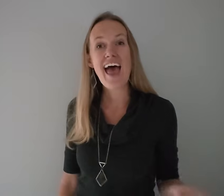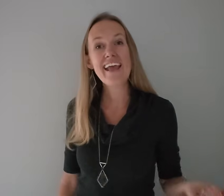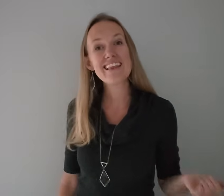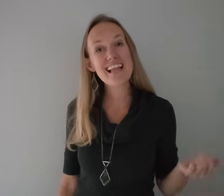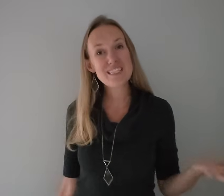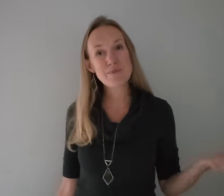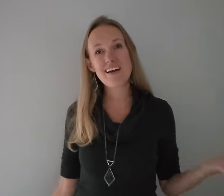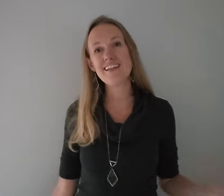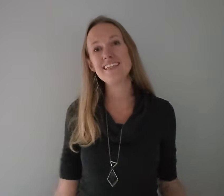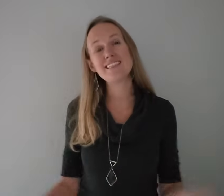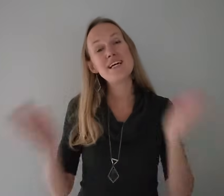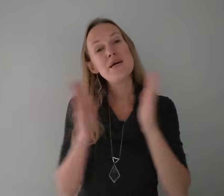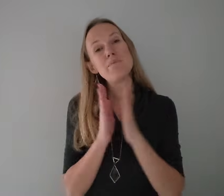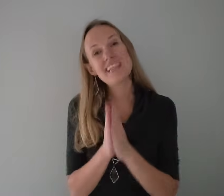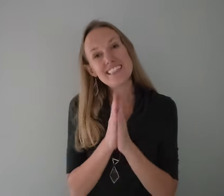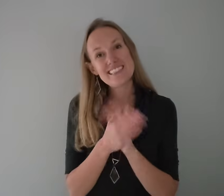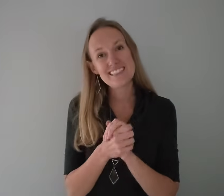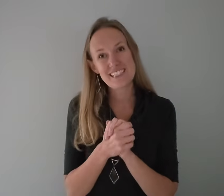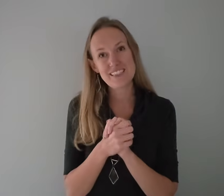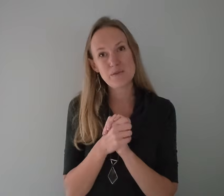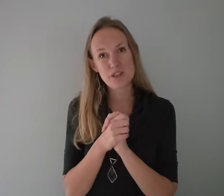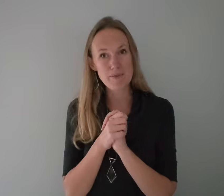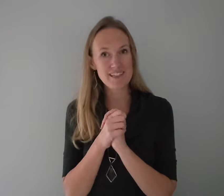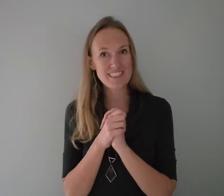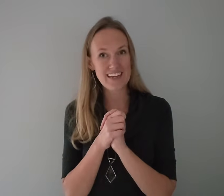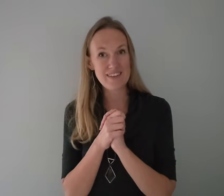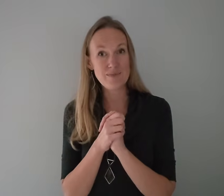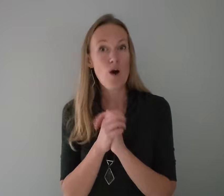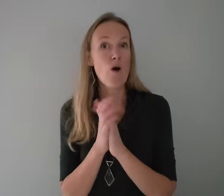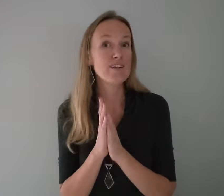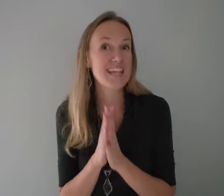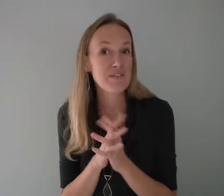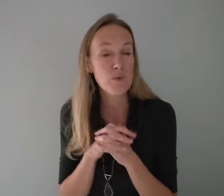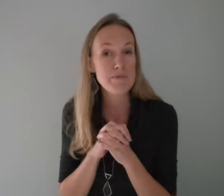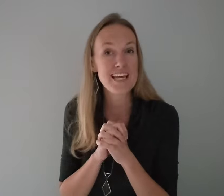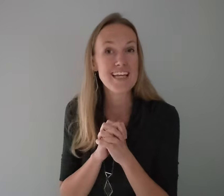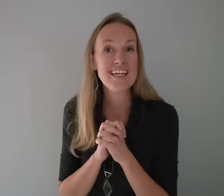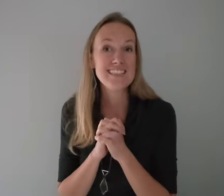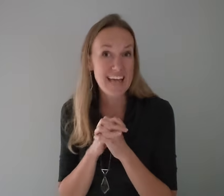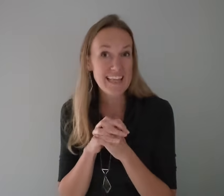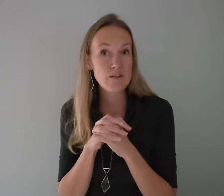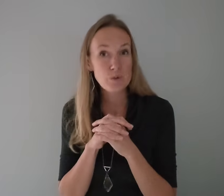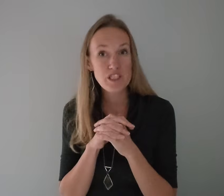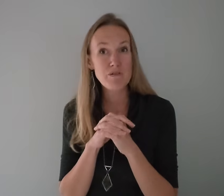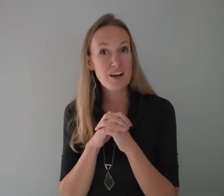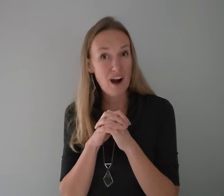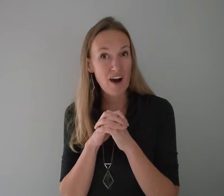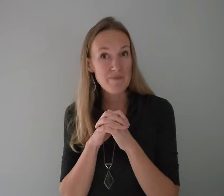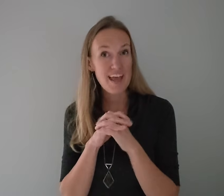And last but not least, please consider subscribing to the channel or check out the website signlanguageworship.com, as